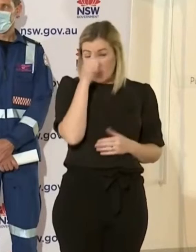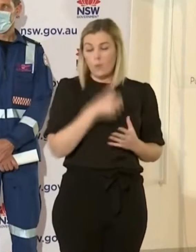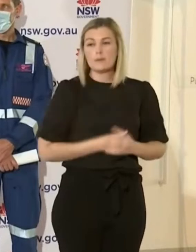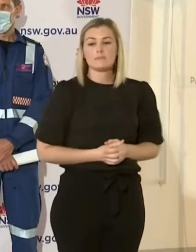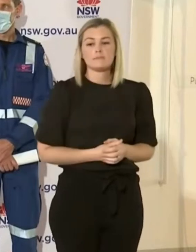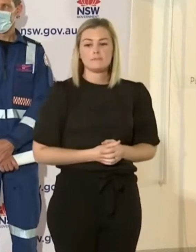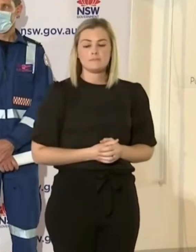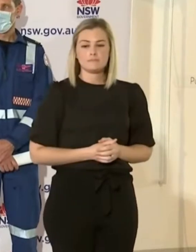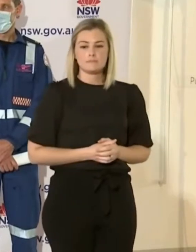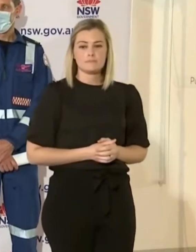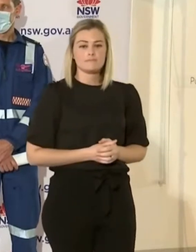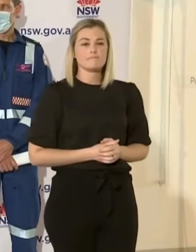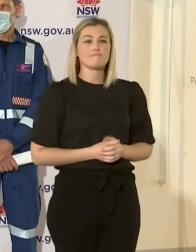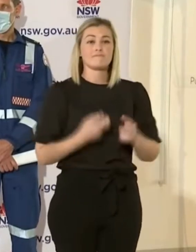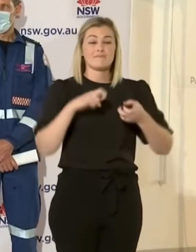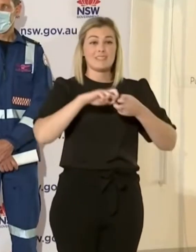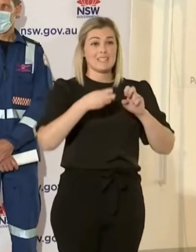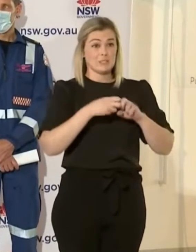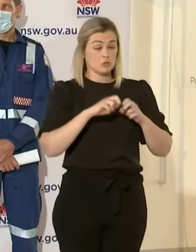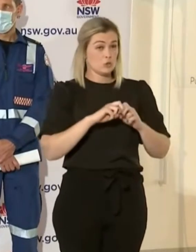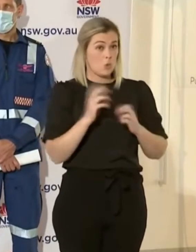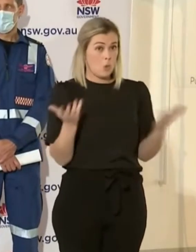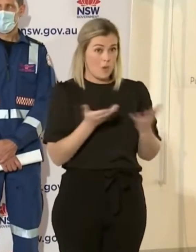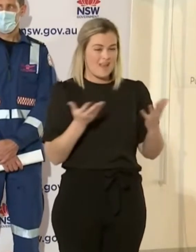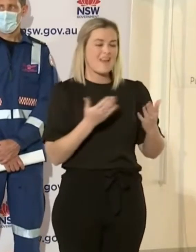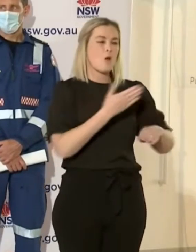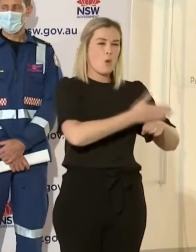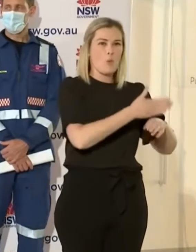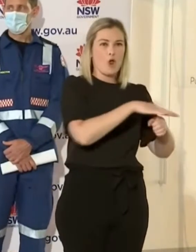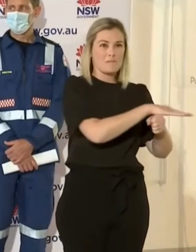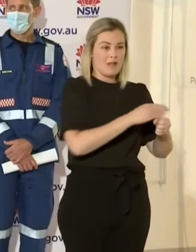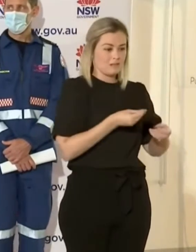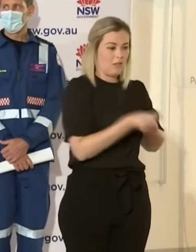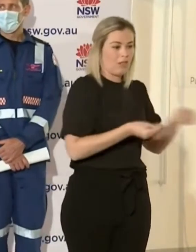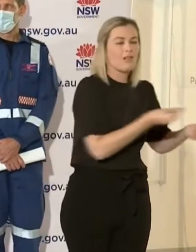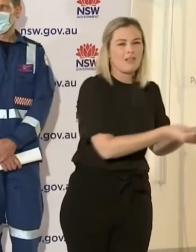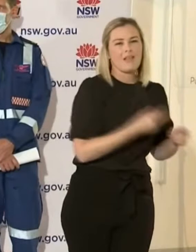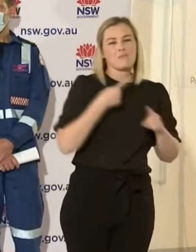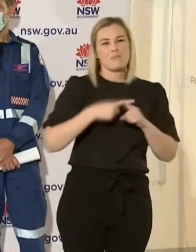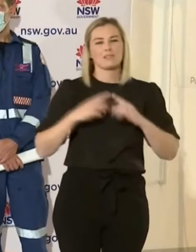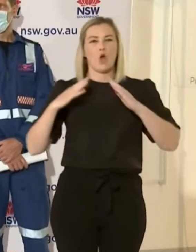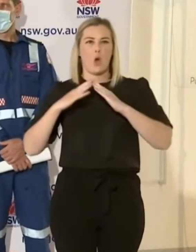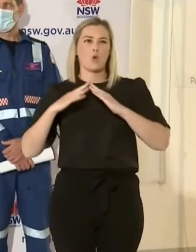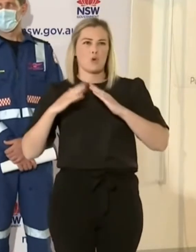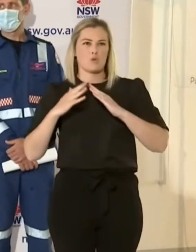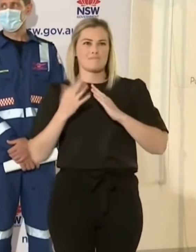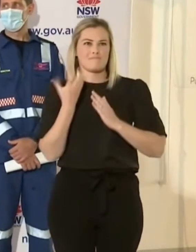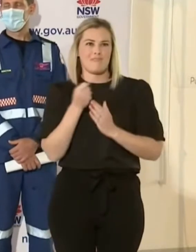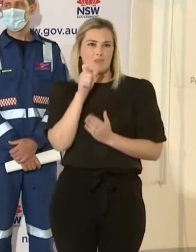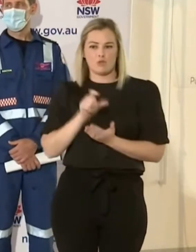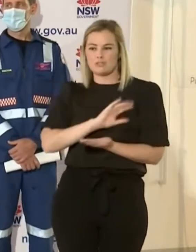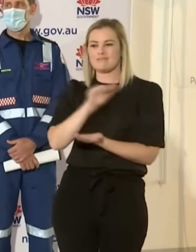at workplaces and homes, but homes are probably, I think, the major area of our concern in southwest and western